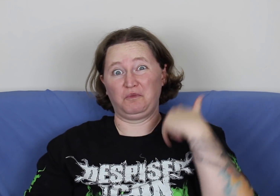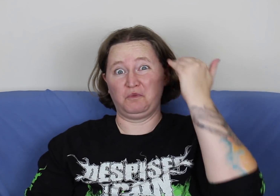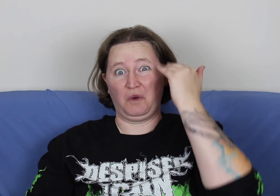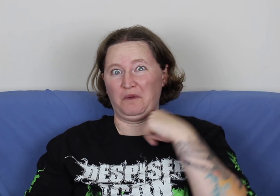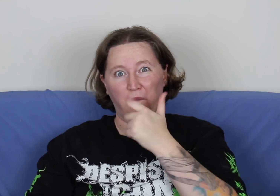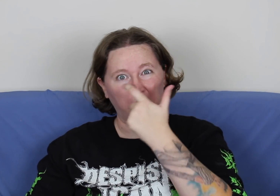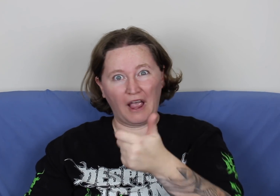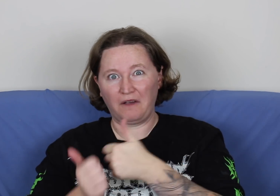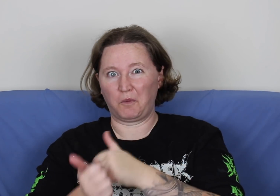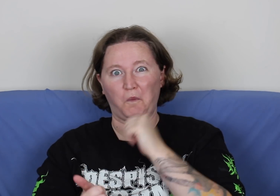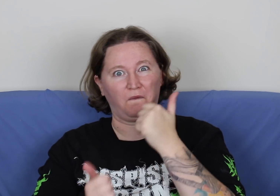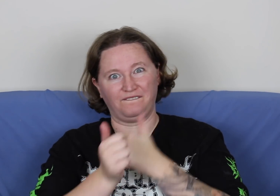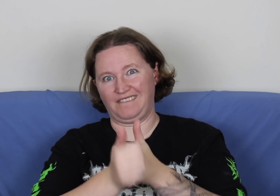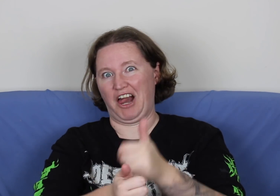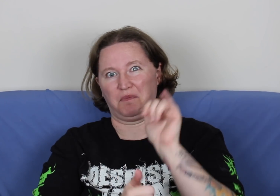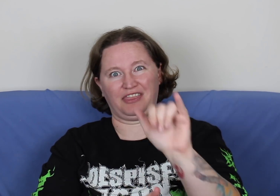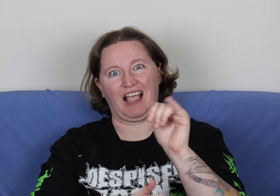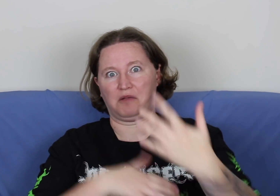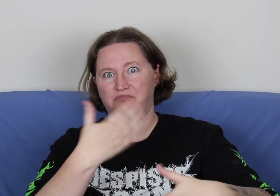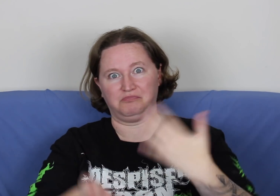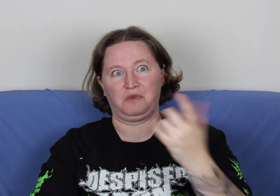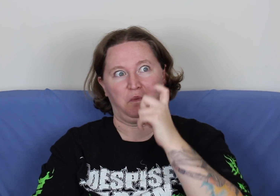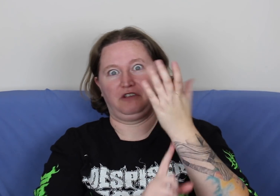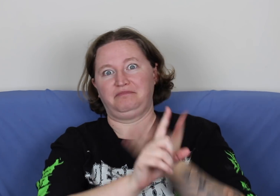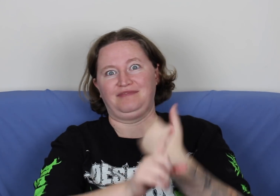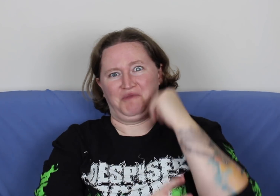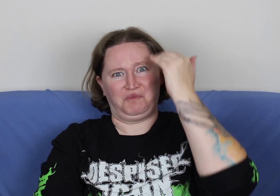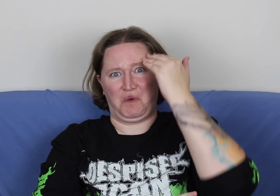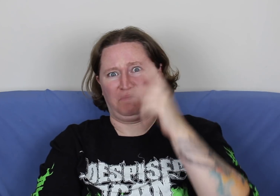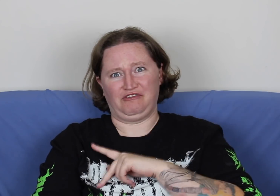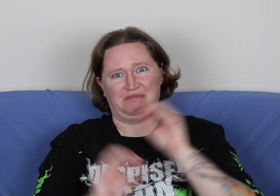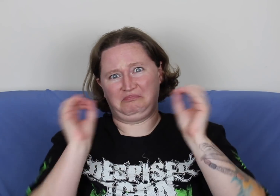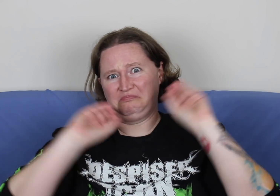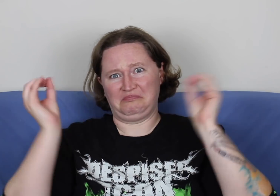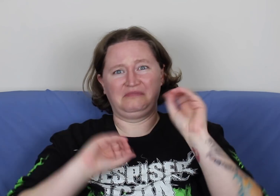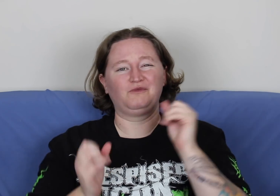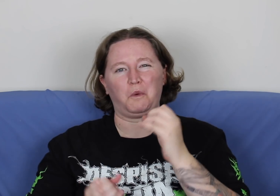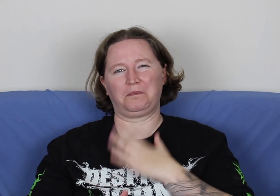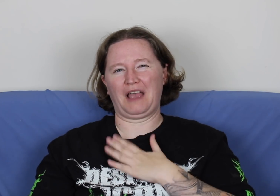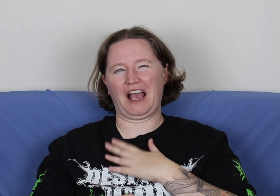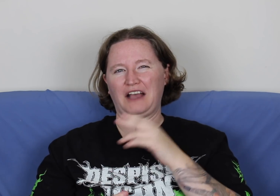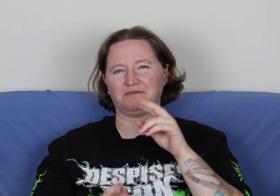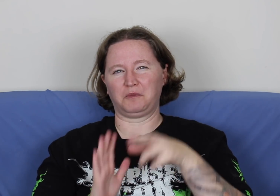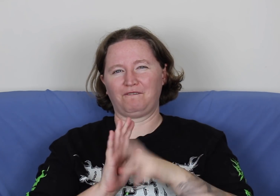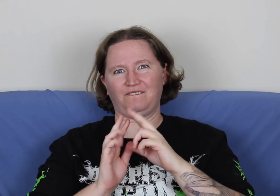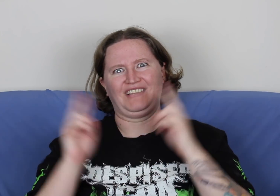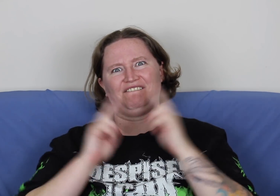But that's all I know about her. I don't watch or follow that show or anything. I don't know really much more about her than that. So I guess